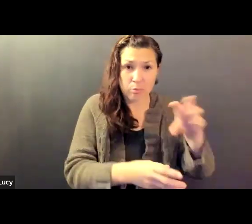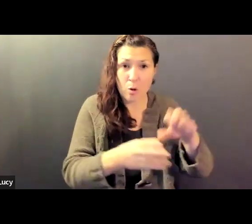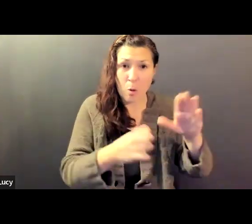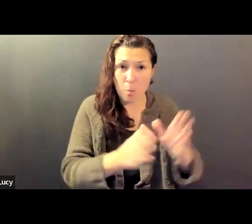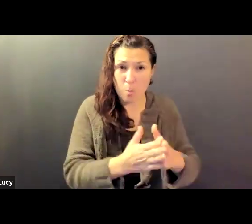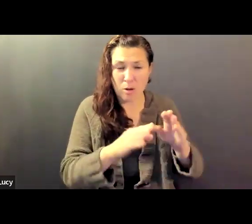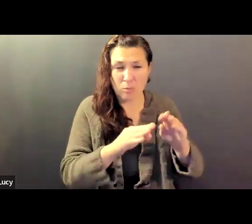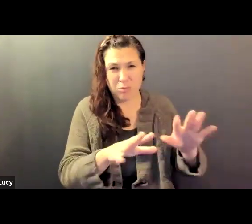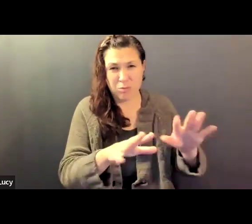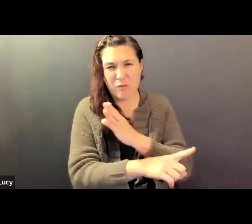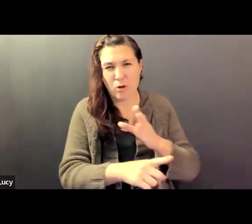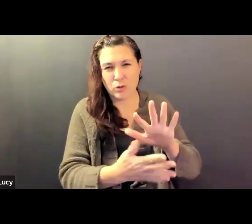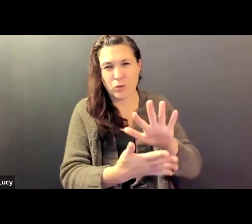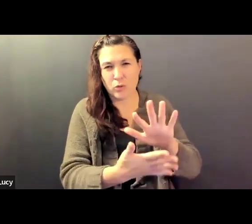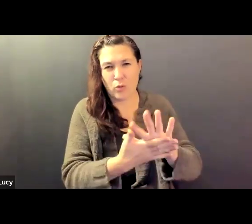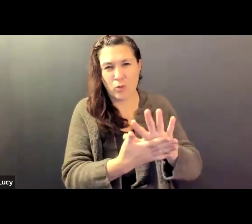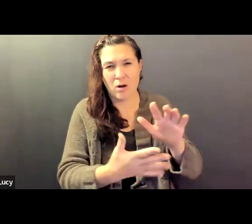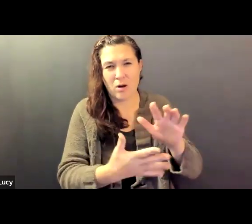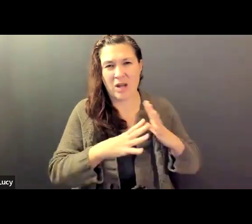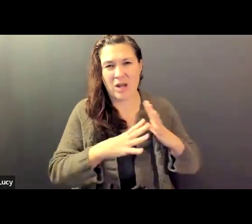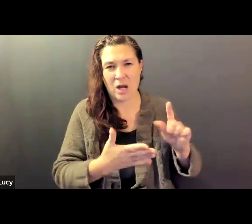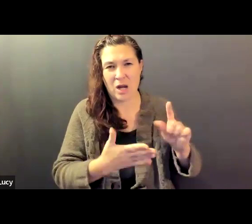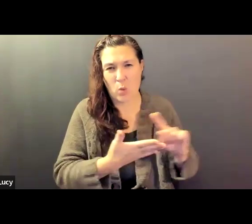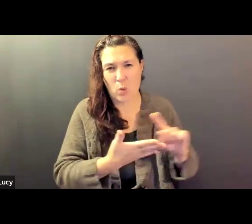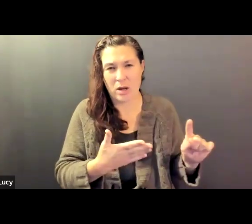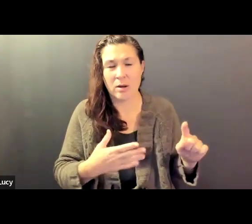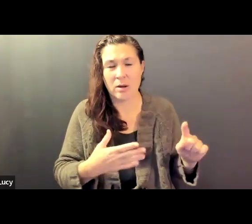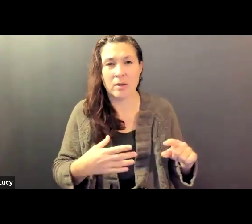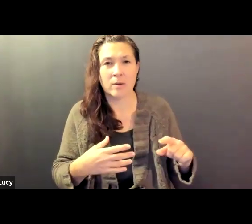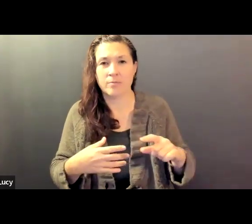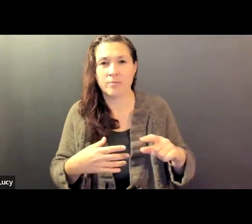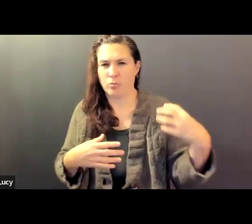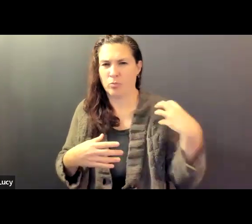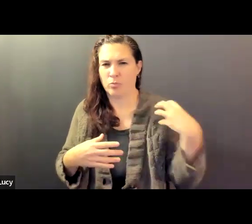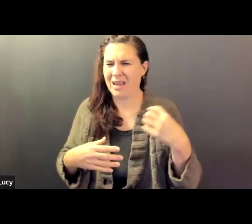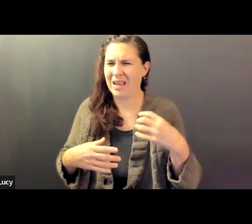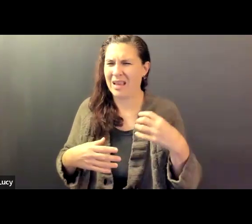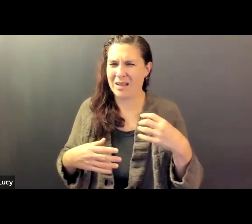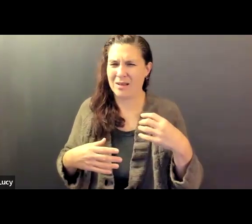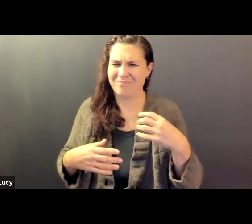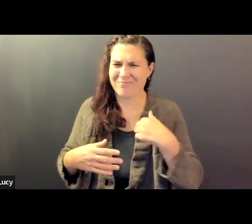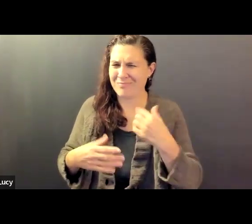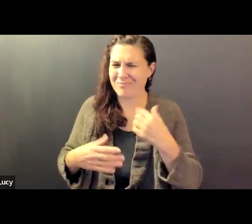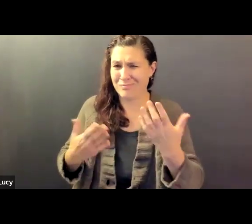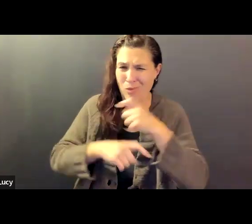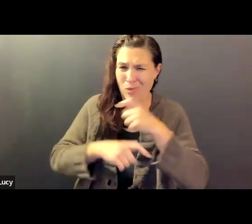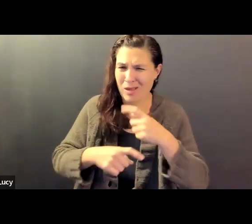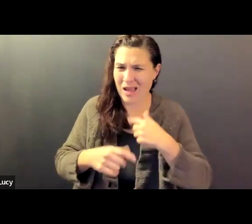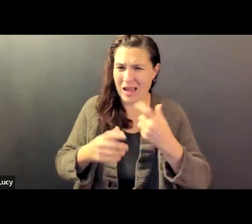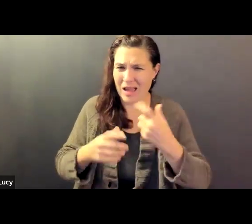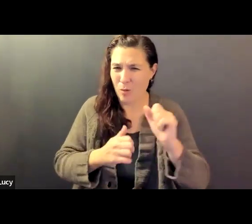My other question is, I think it's even complicated for me to try to figure out how I want to say it. many conversations